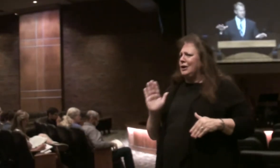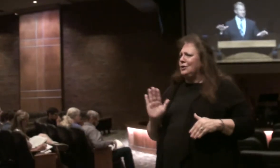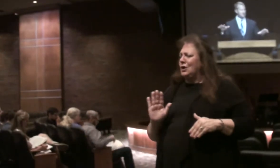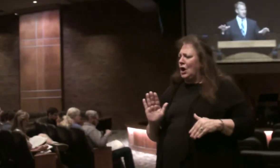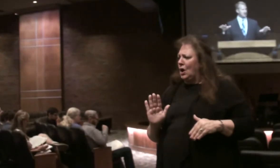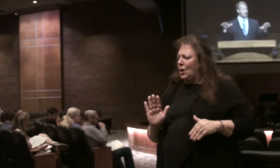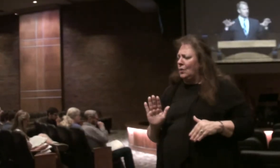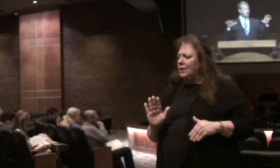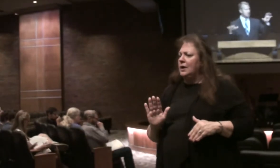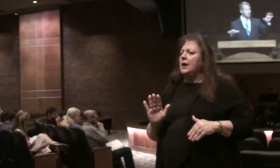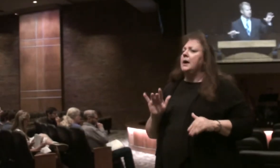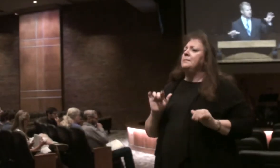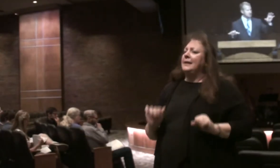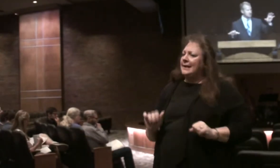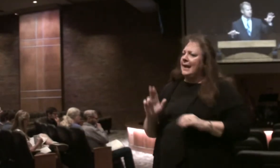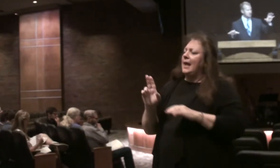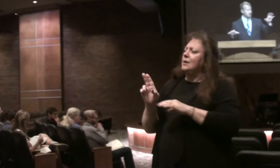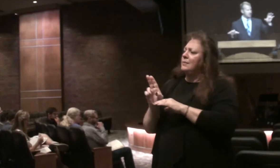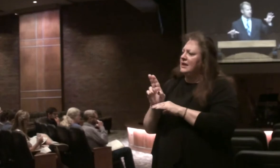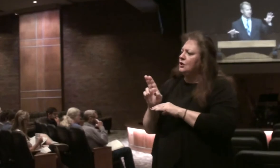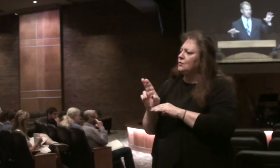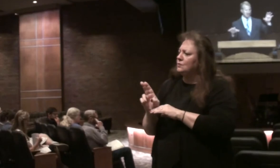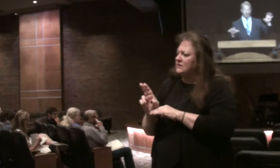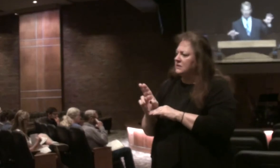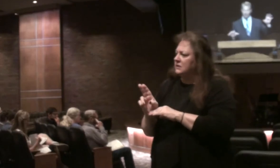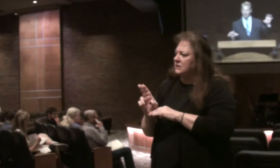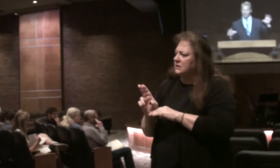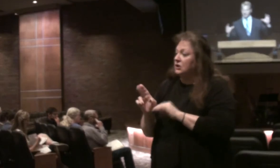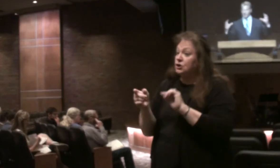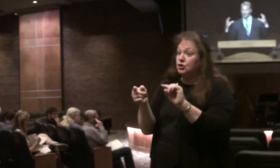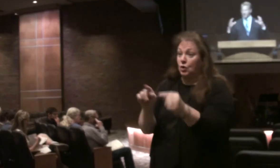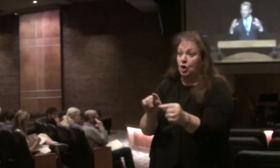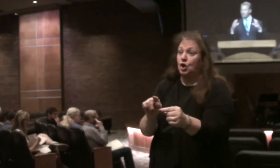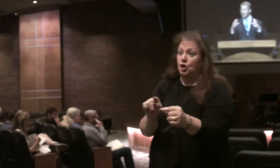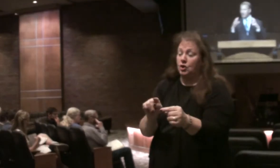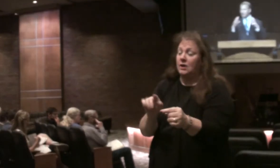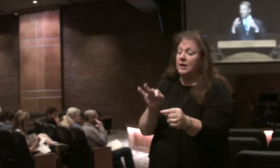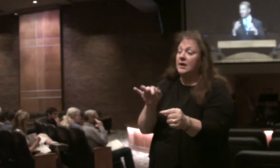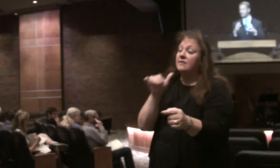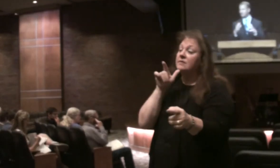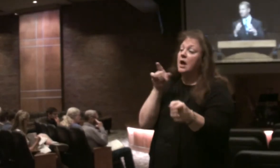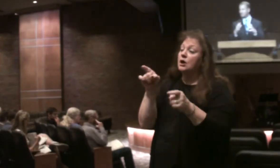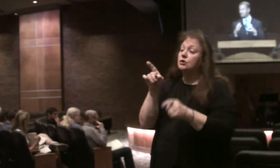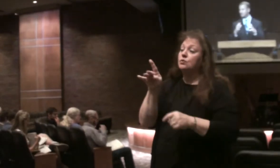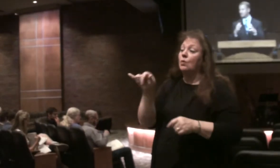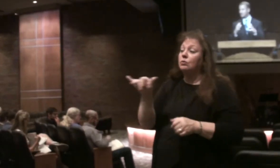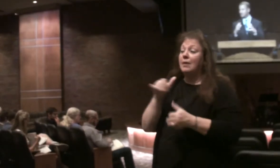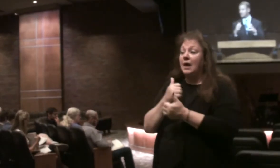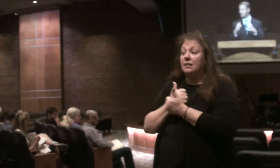But he does say it can be used to harm if it's not governed by love.